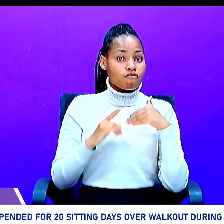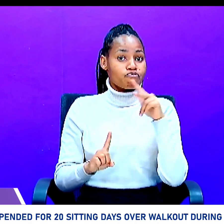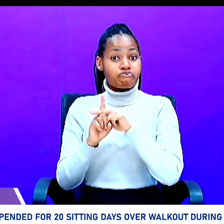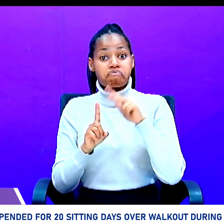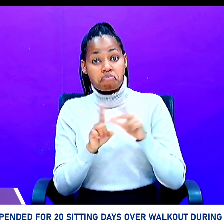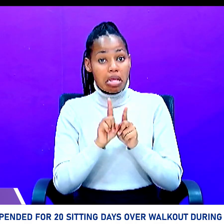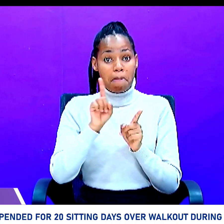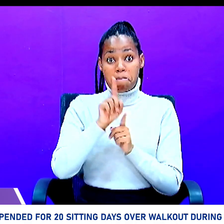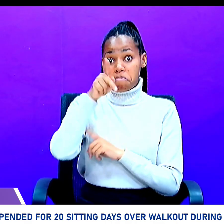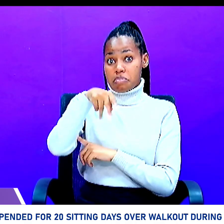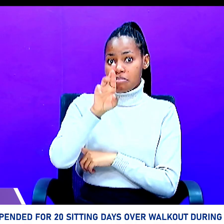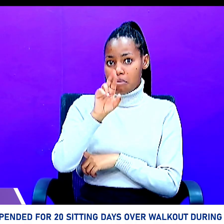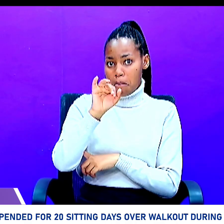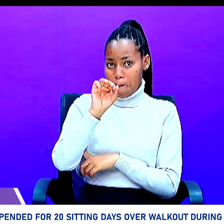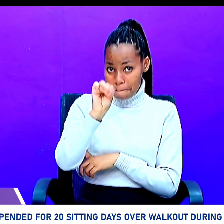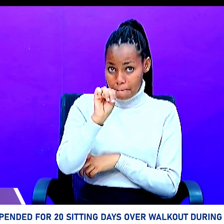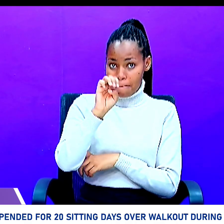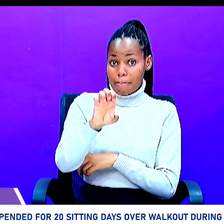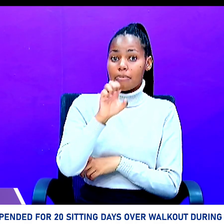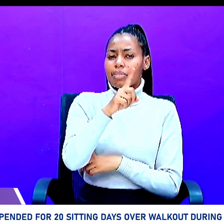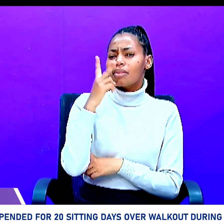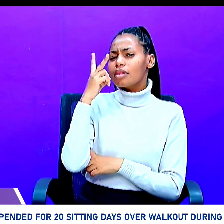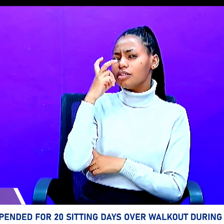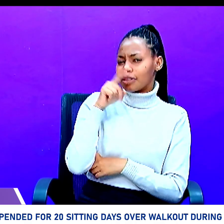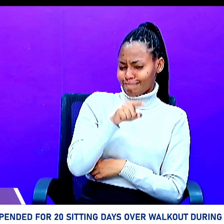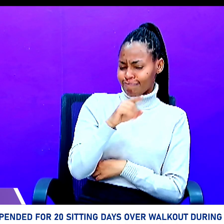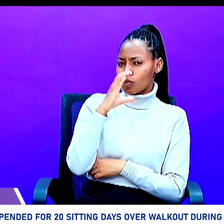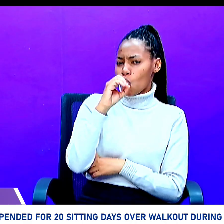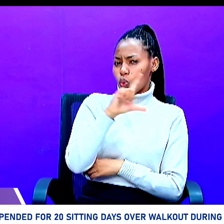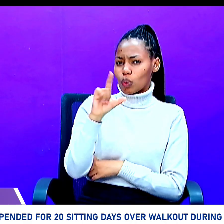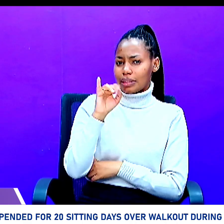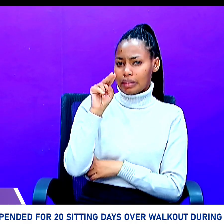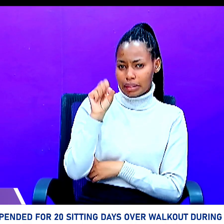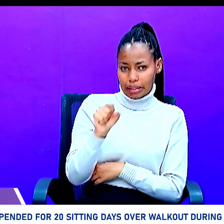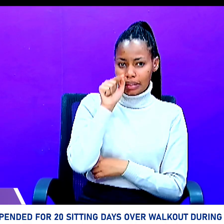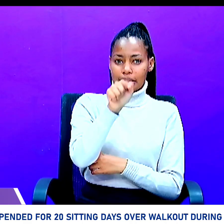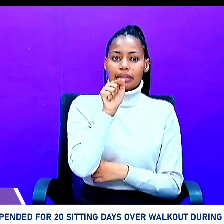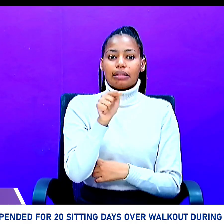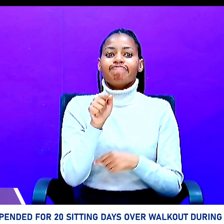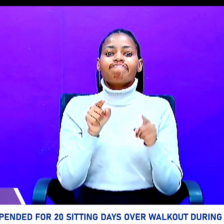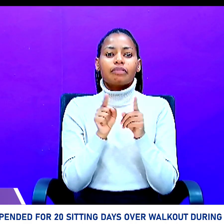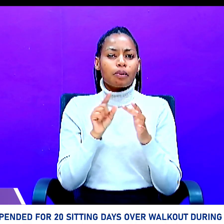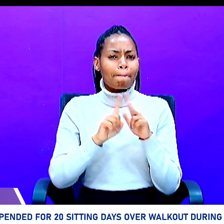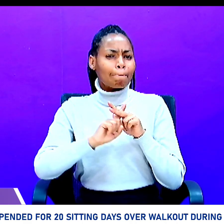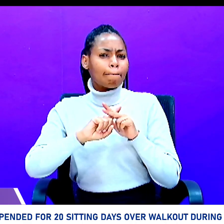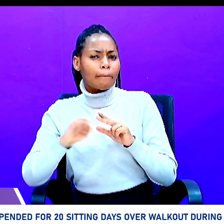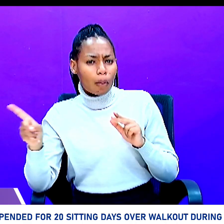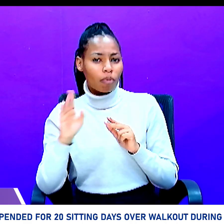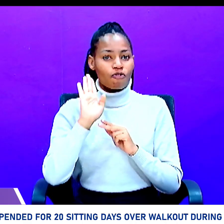underway to apprehend prime suspect Collins Jumaisi Halusha, who escaped from